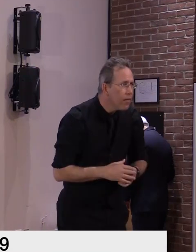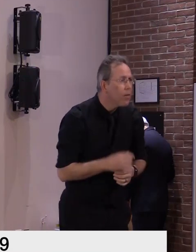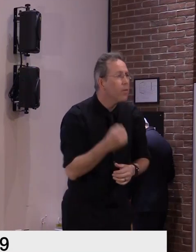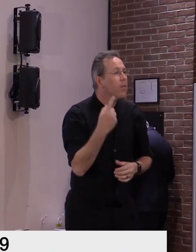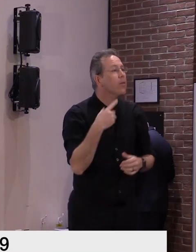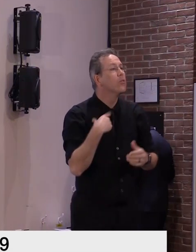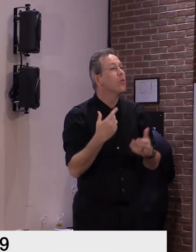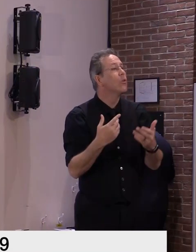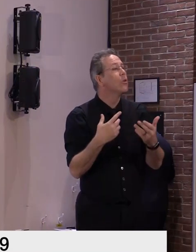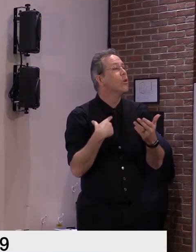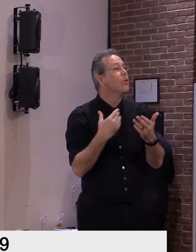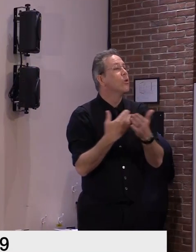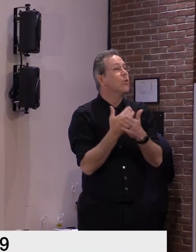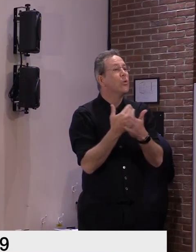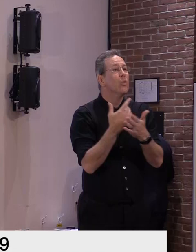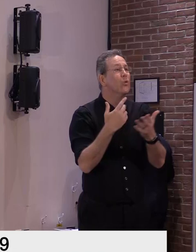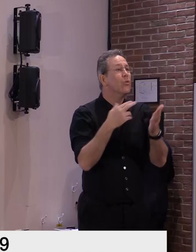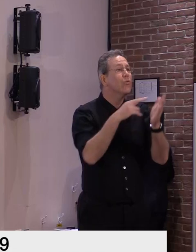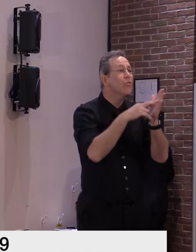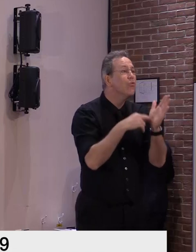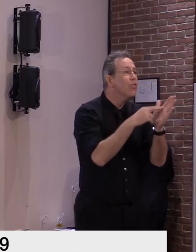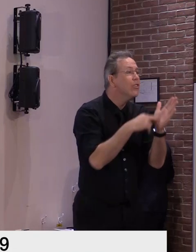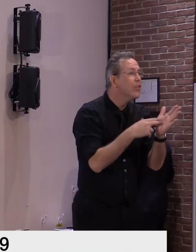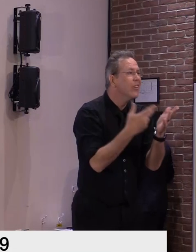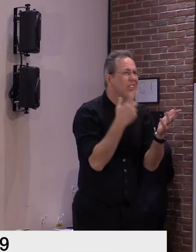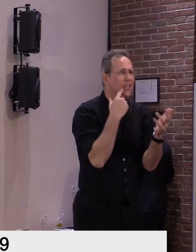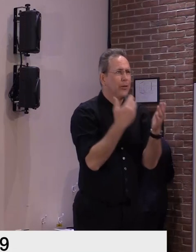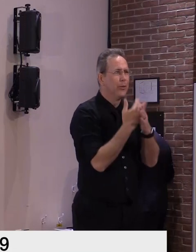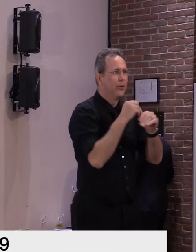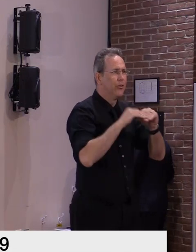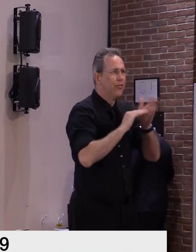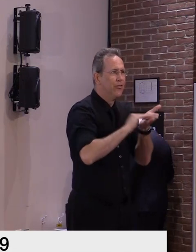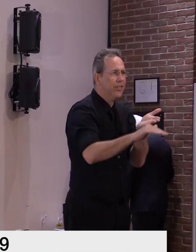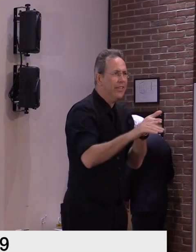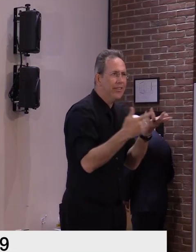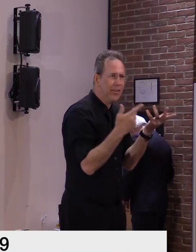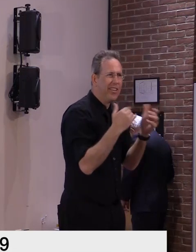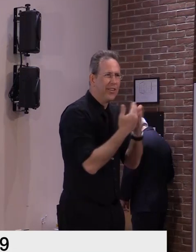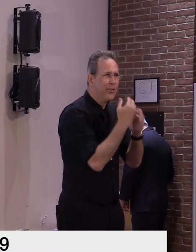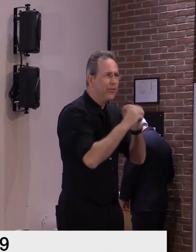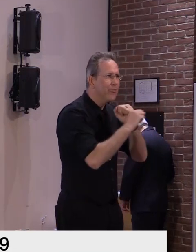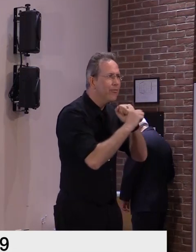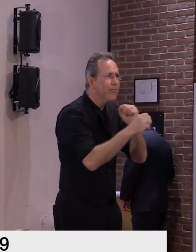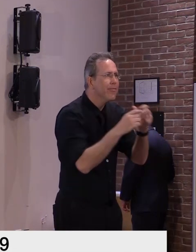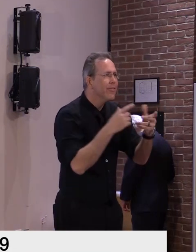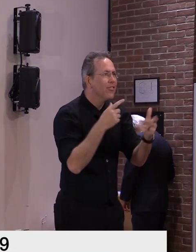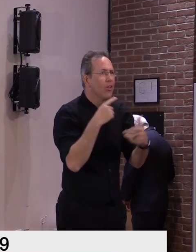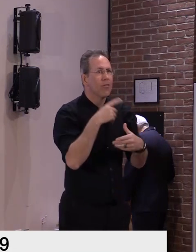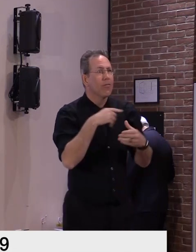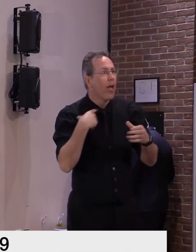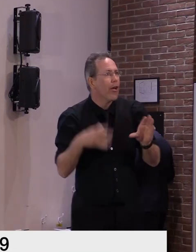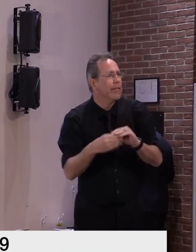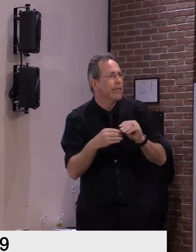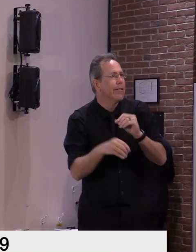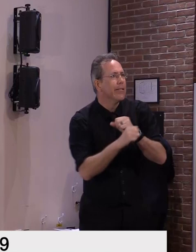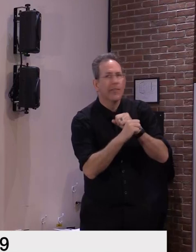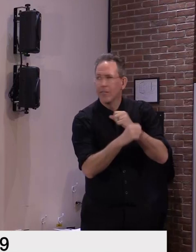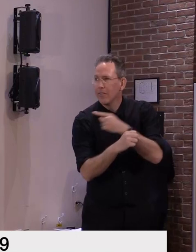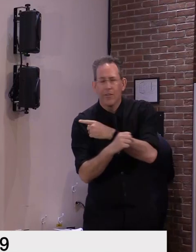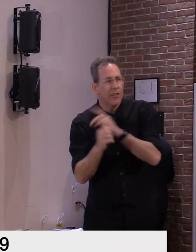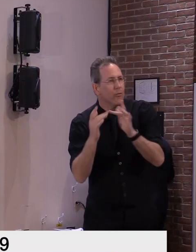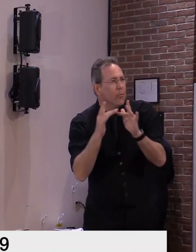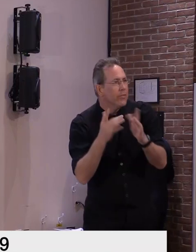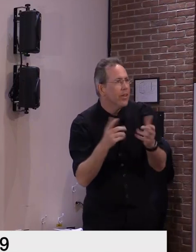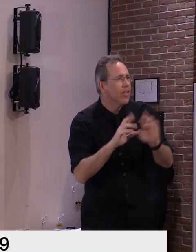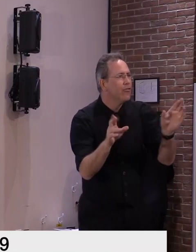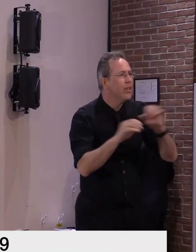from the agency that has come out, and also our summer programming, as the governor said. So I just want families and even